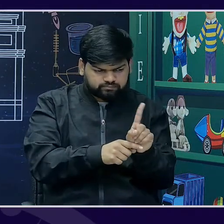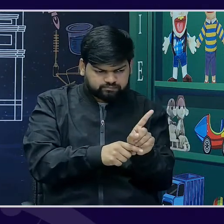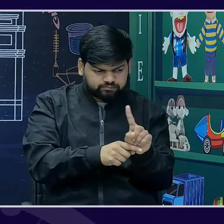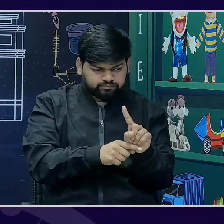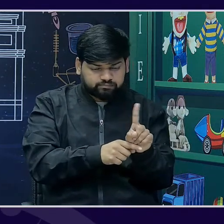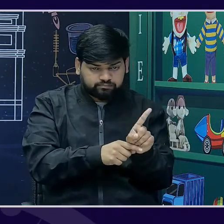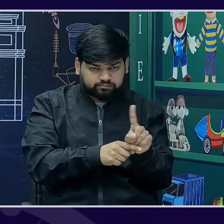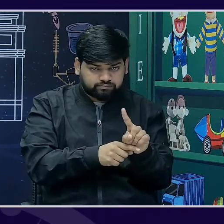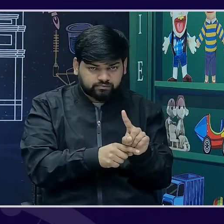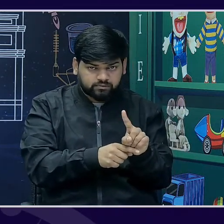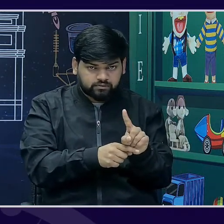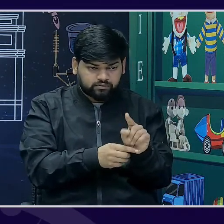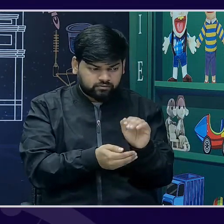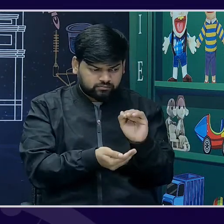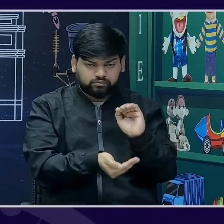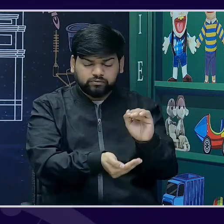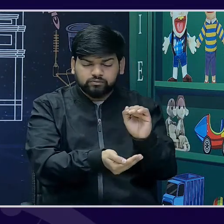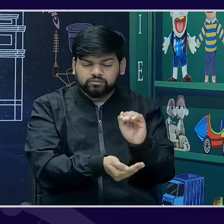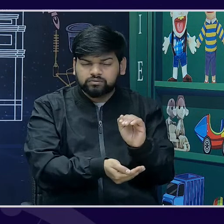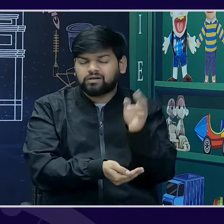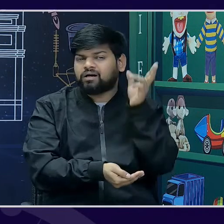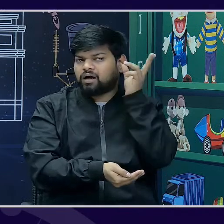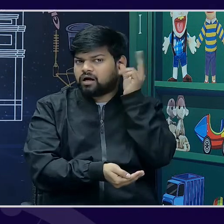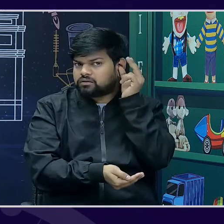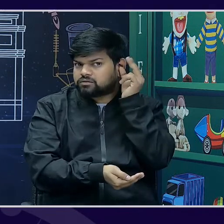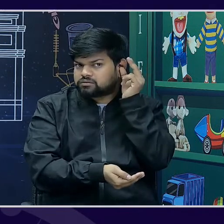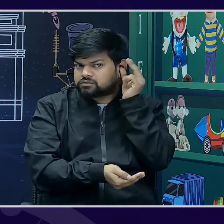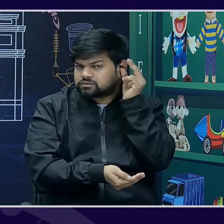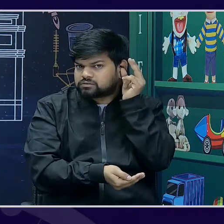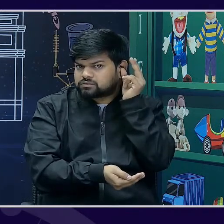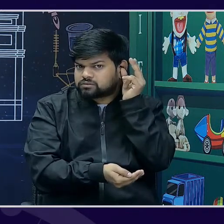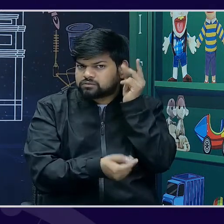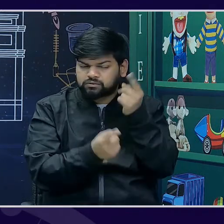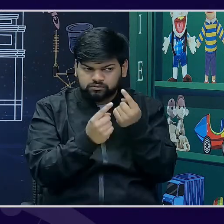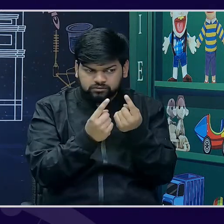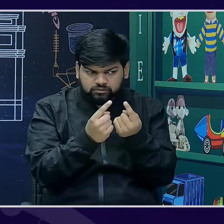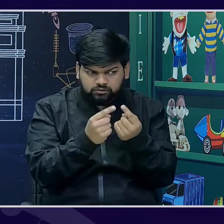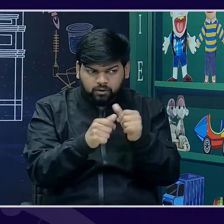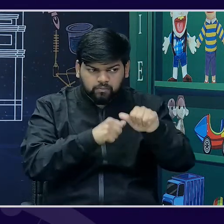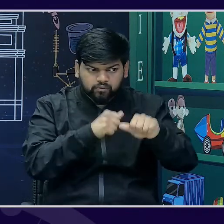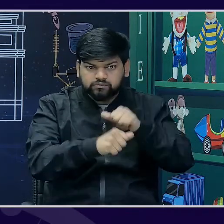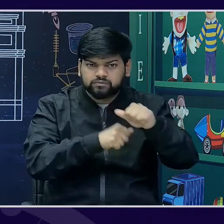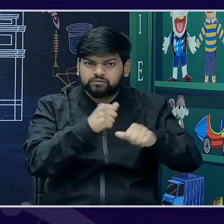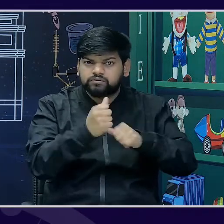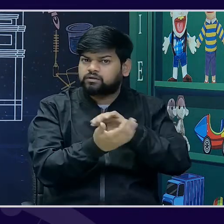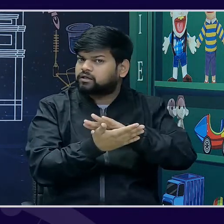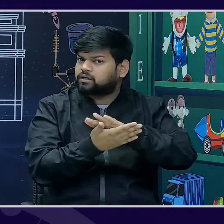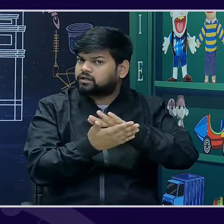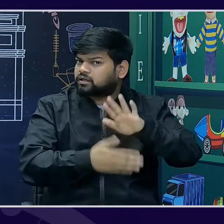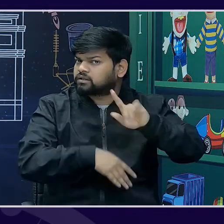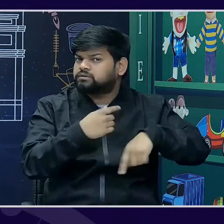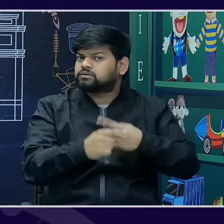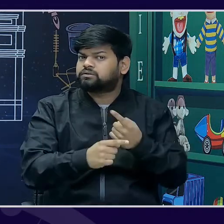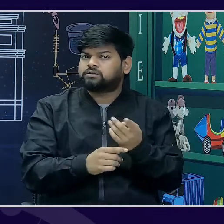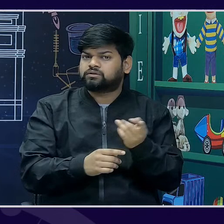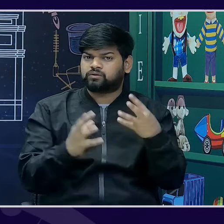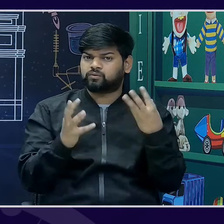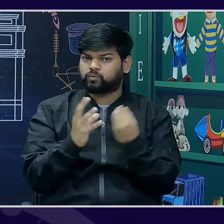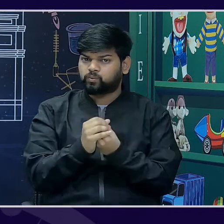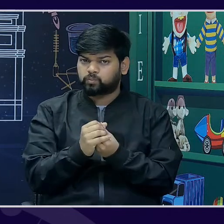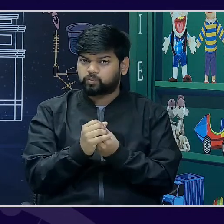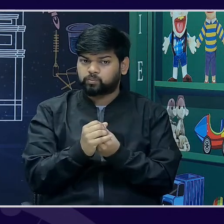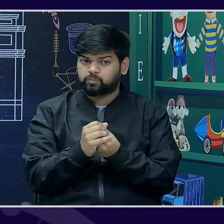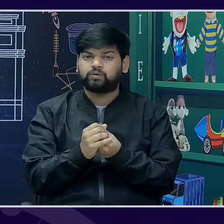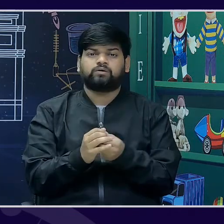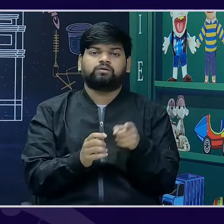intact. Once all these things are done, then we need to take care of the general health of the baby. We need to get an approval